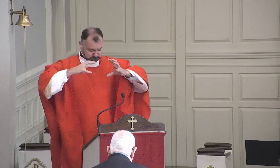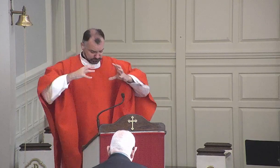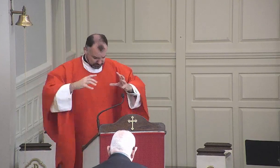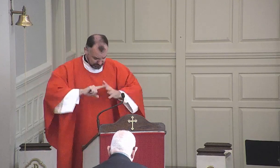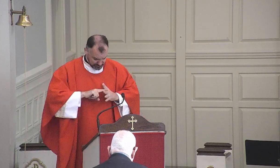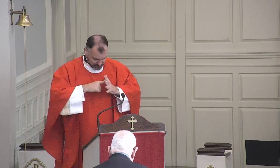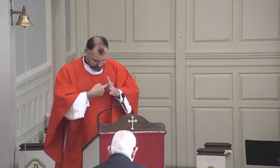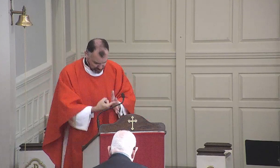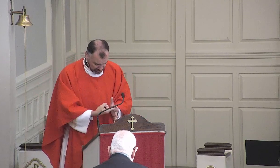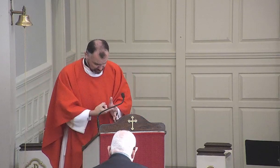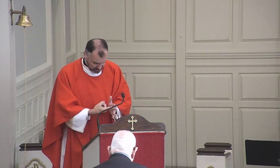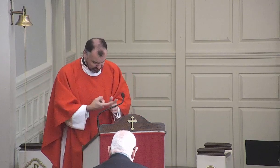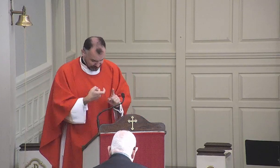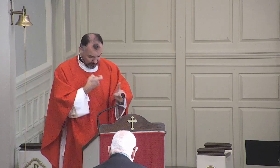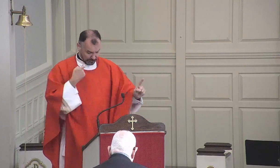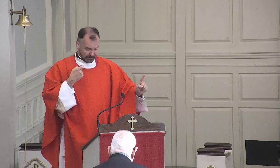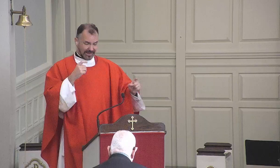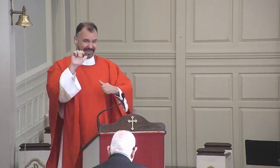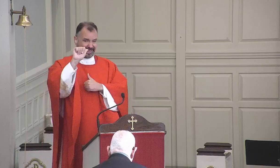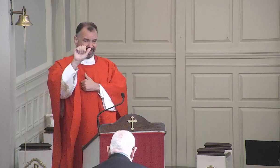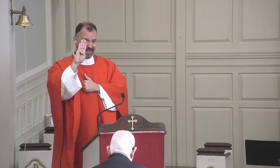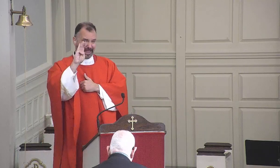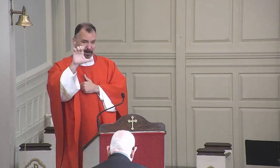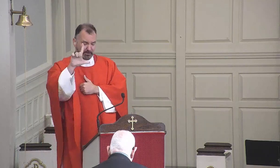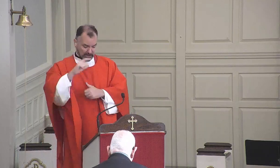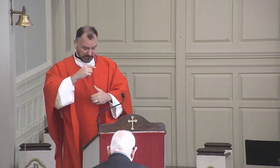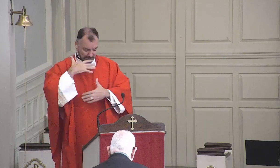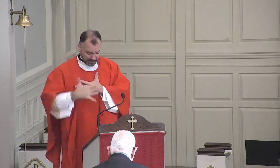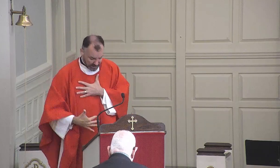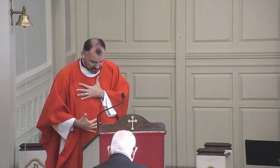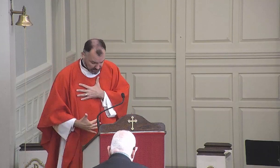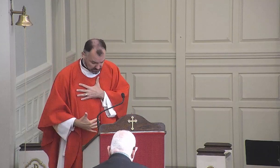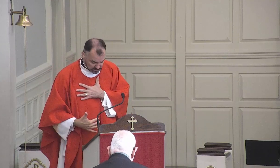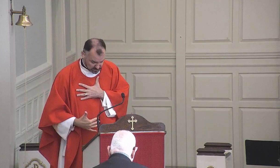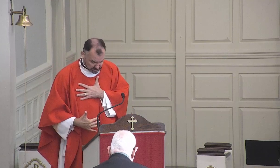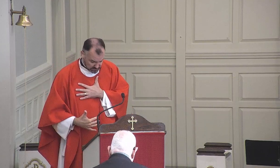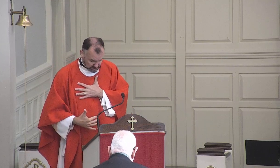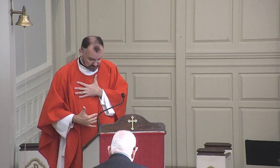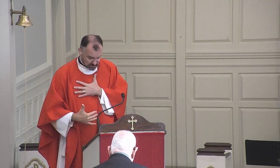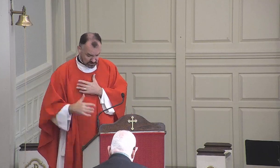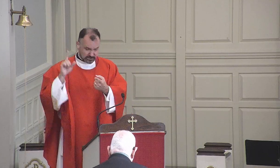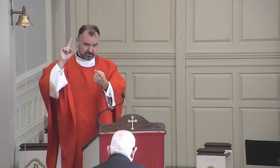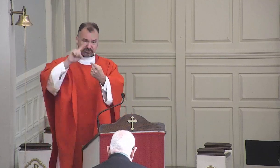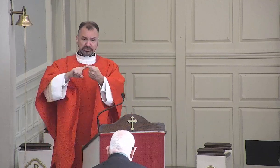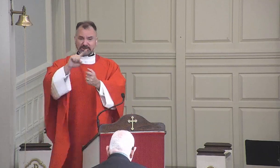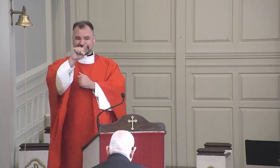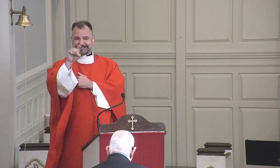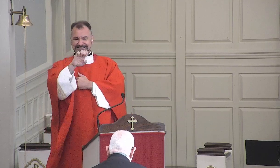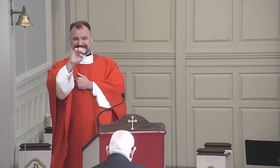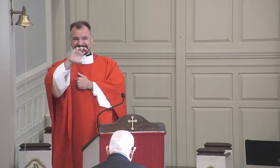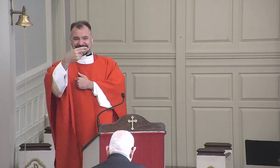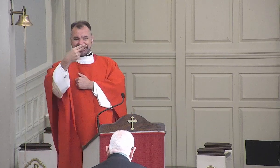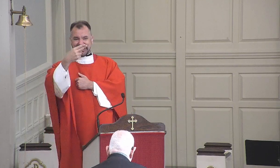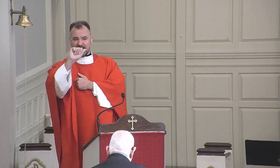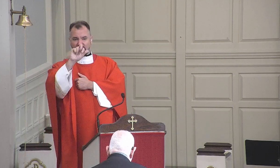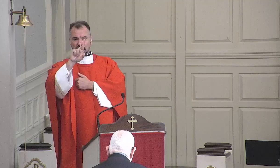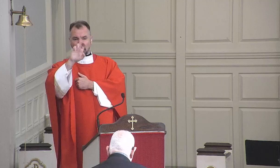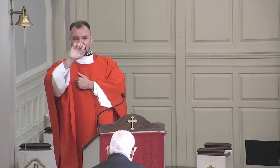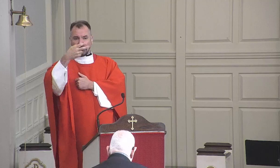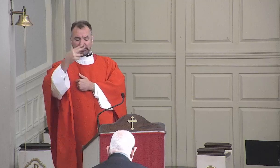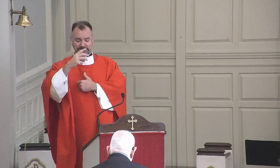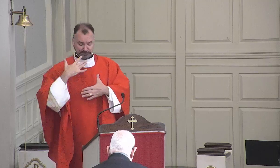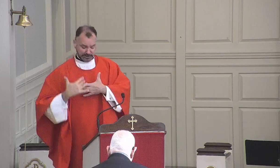shed since the foundation of the world, from the blood of Abel to the blood